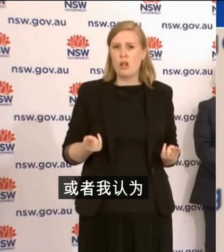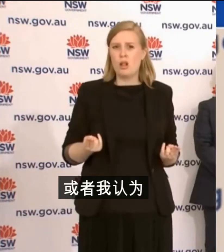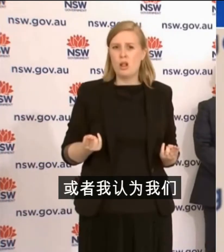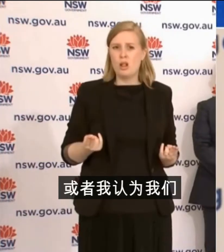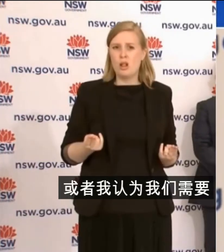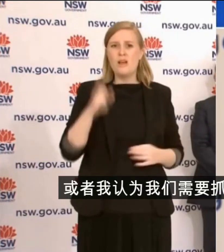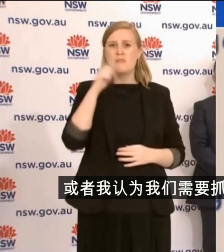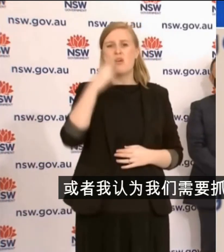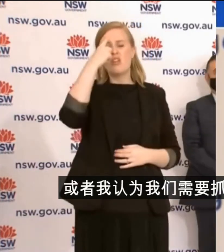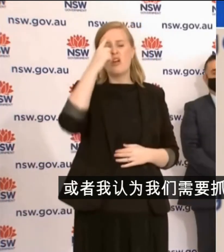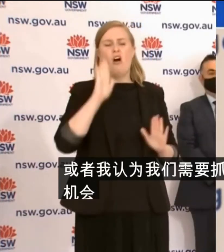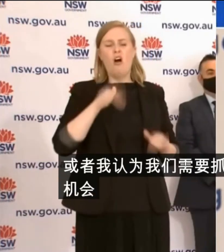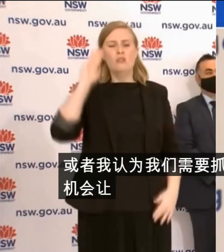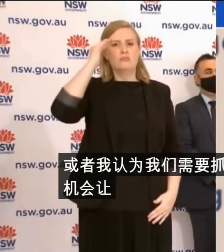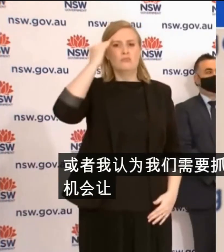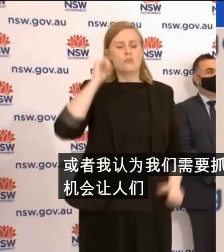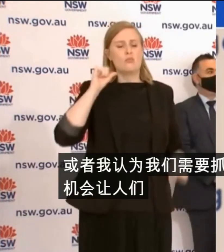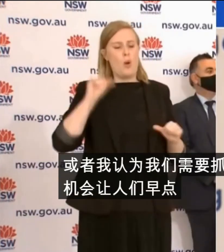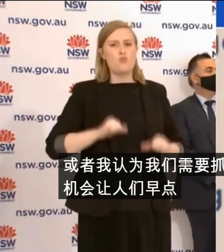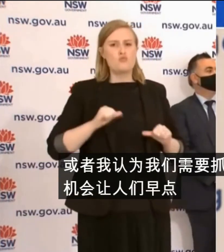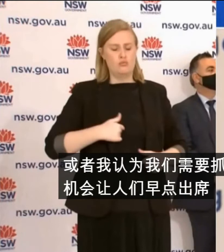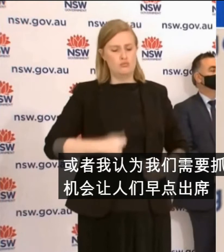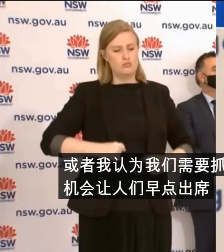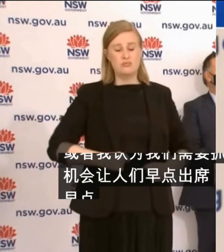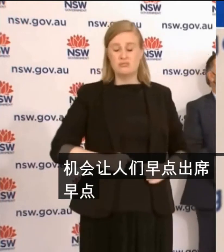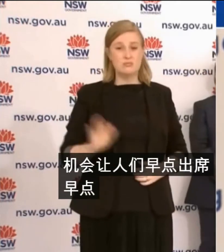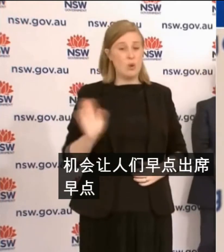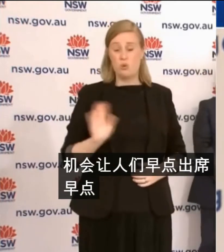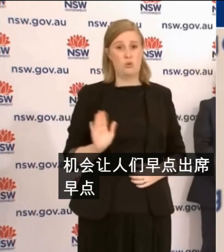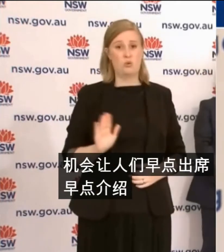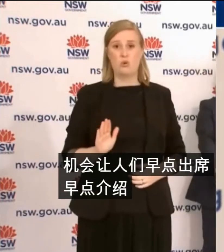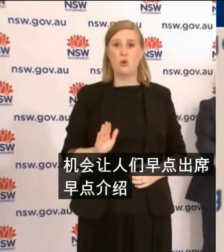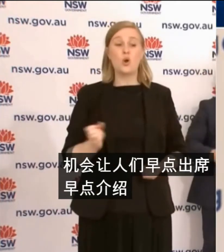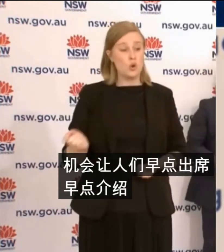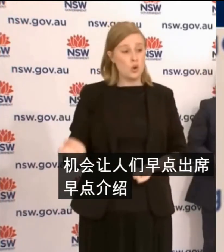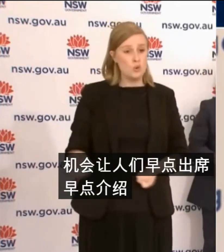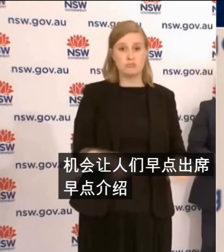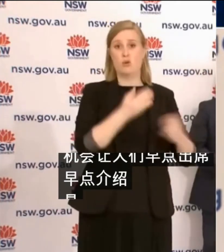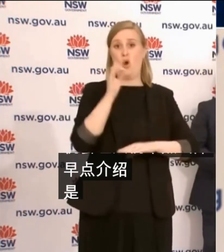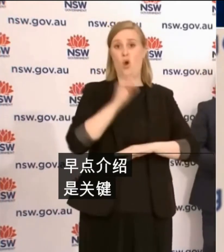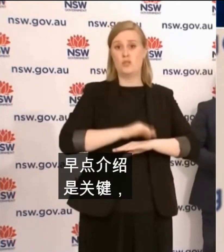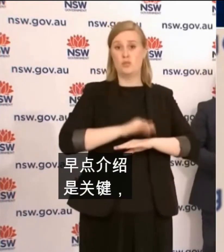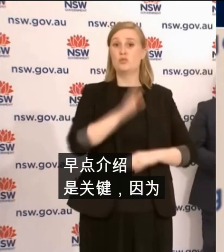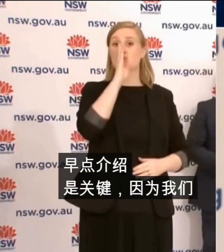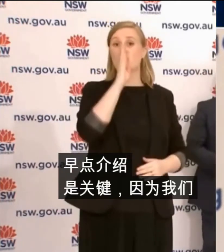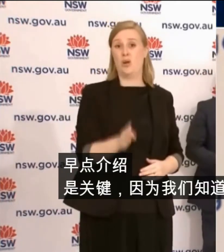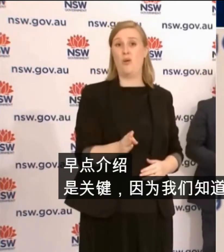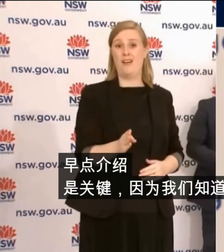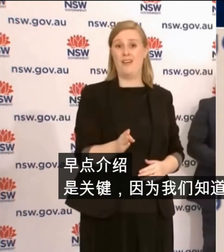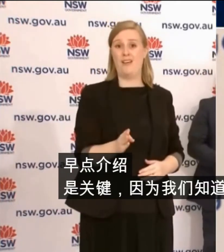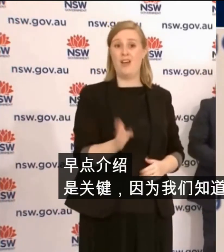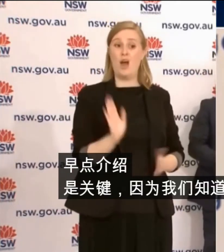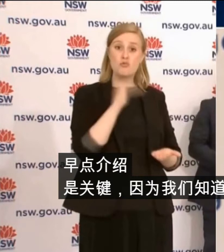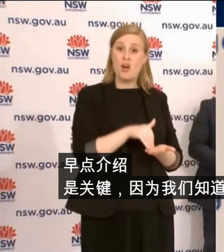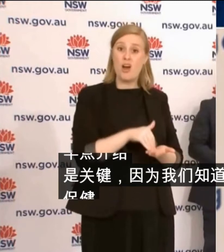and I think we need to take every opportunity to get people to present early. Presenting early is key, because we know